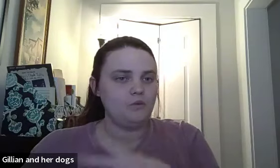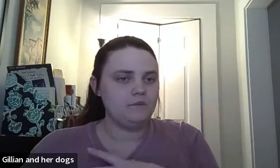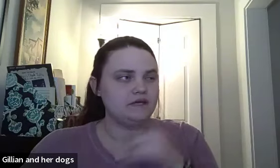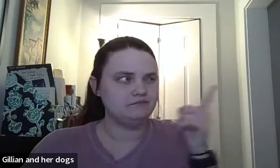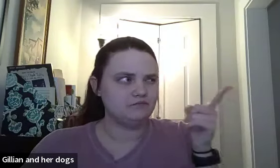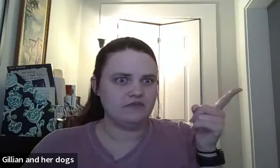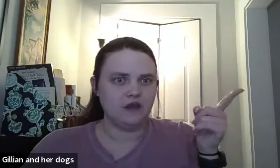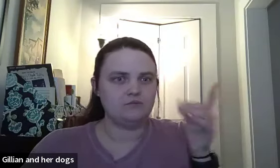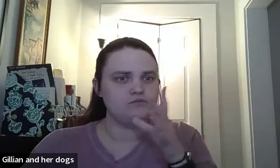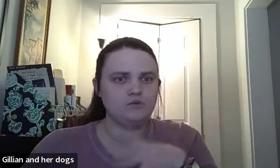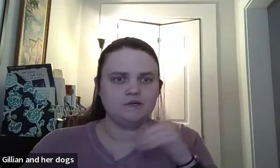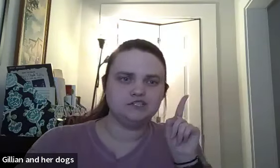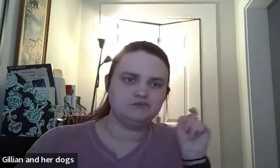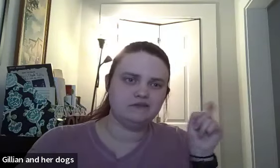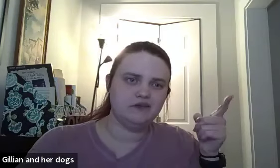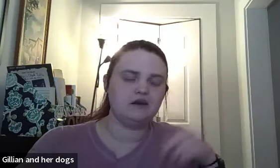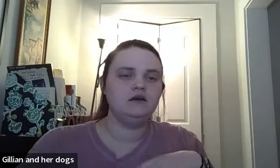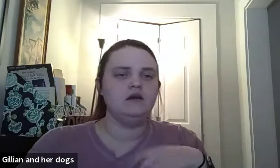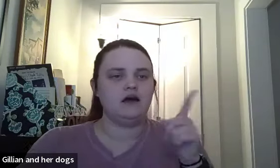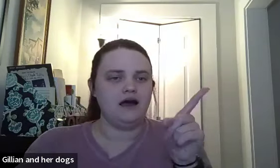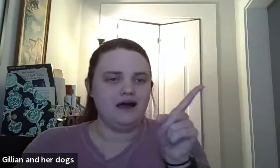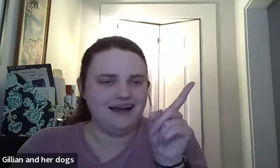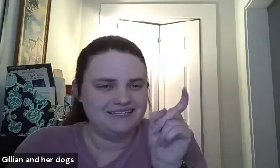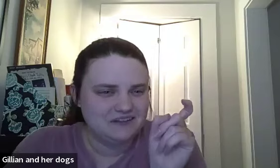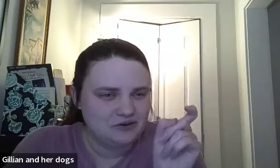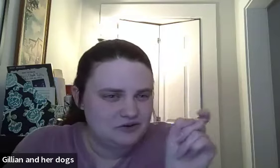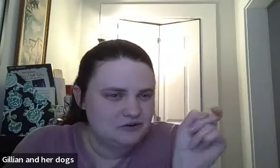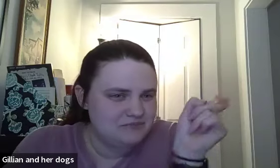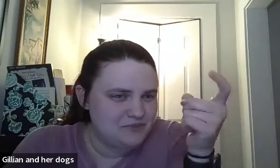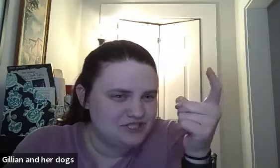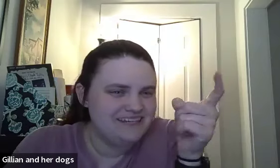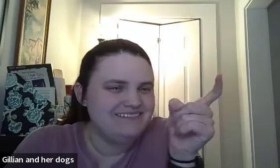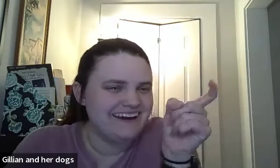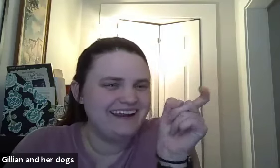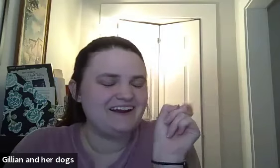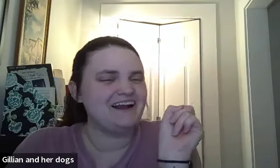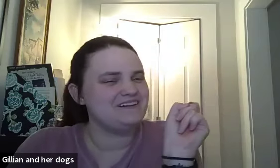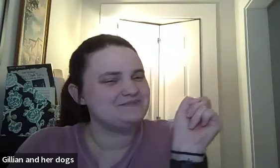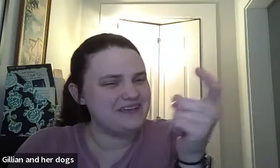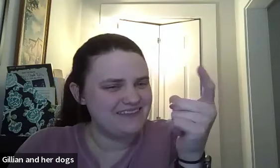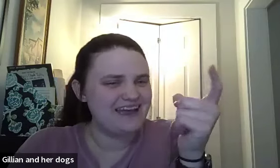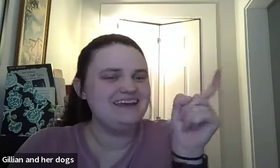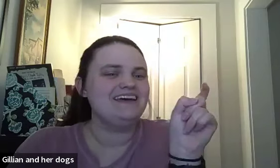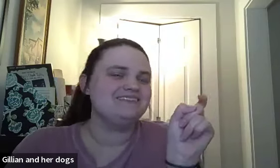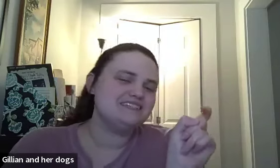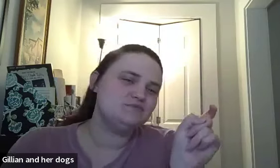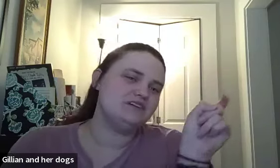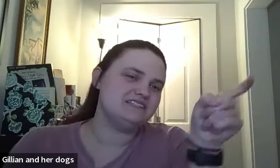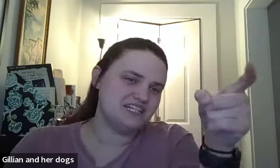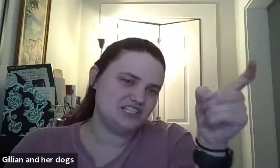the woman right there, woman, she's right there. I did a little crook motion right here, and I'll explain that. This is more like saying